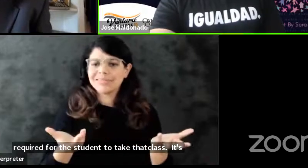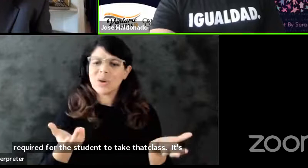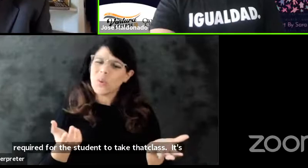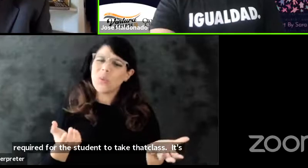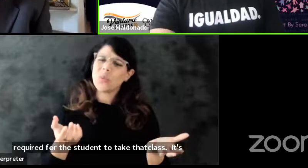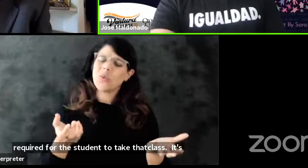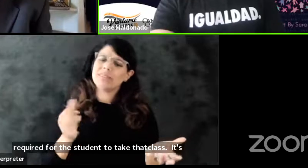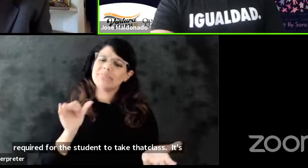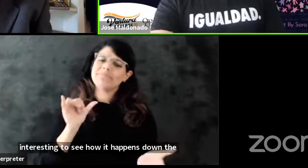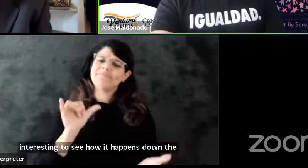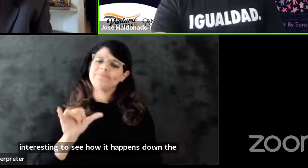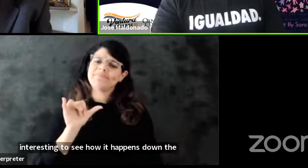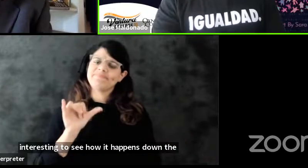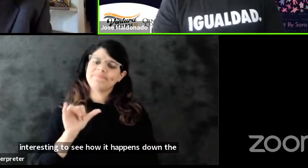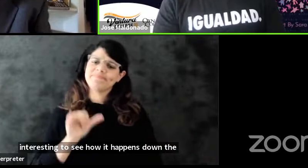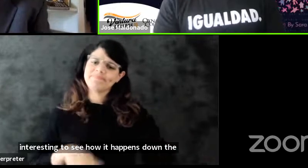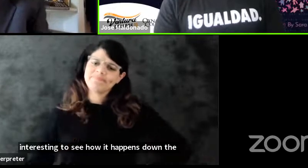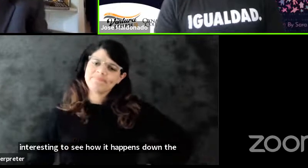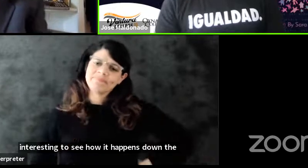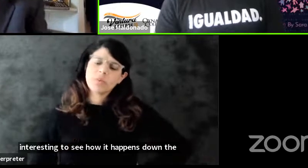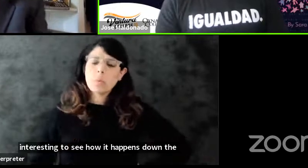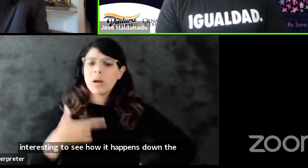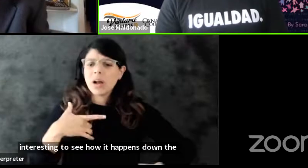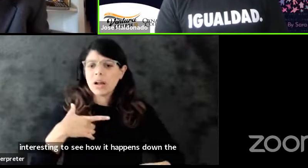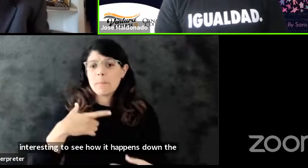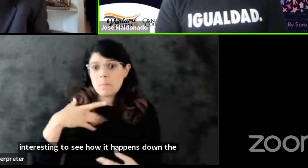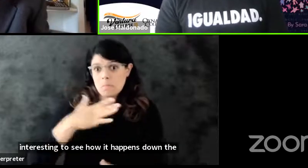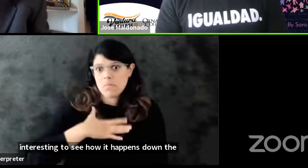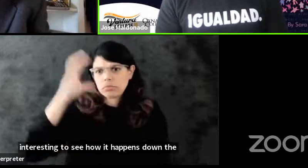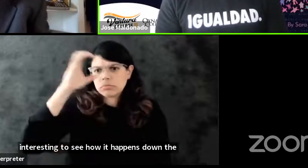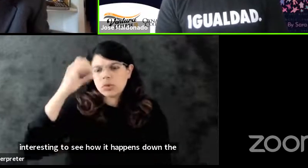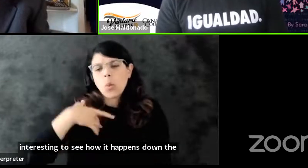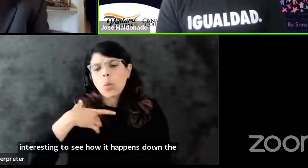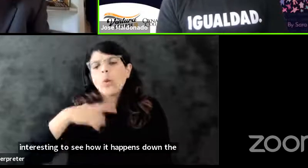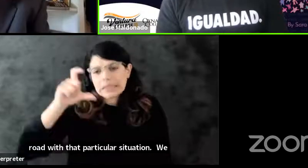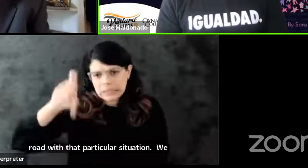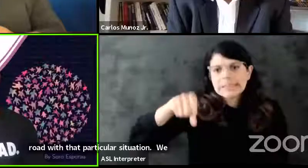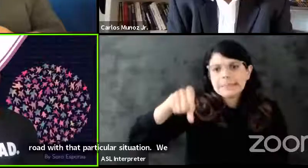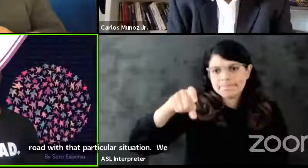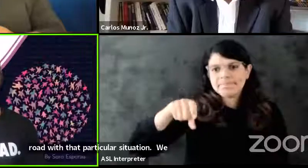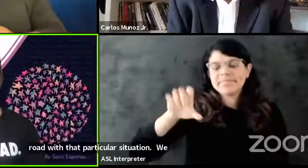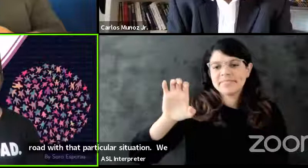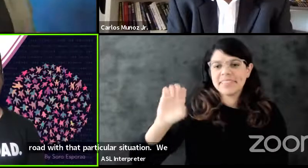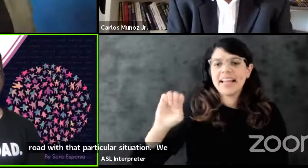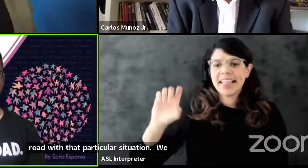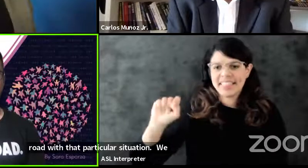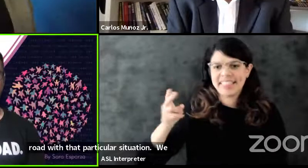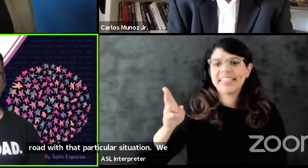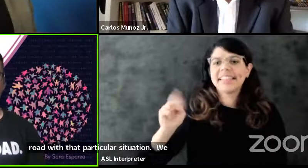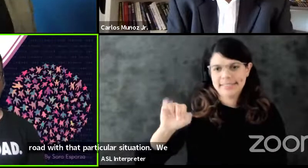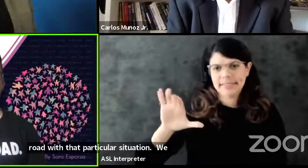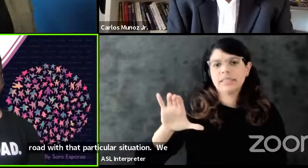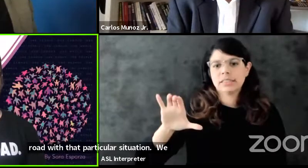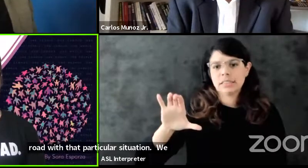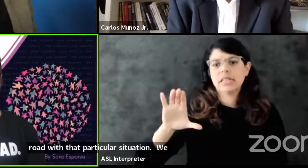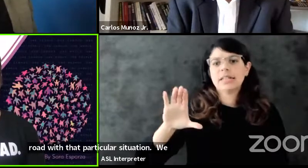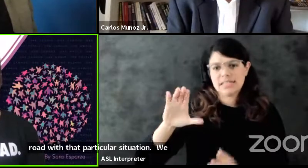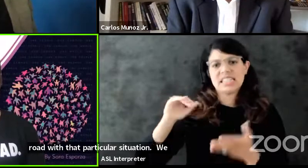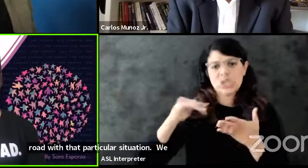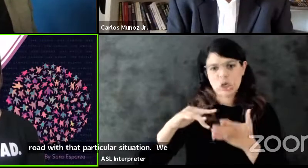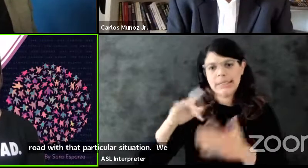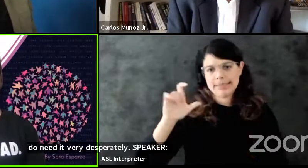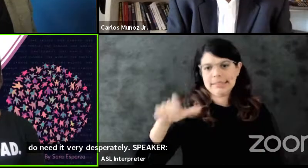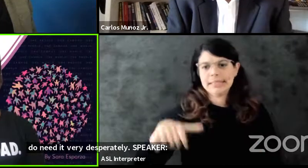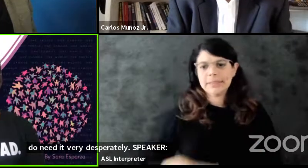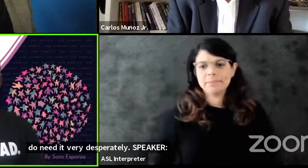yes, I think that we do need it very desperately. Right, and so that's actually a perfect segue to our next question. We have audience member Constina